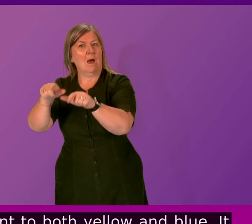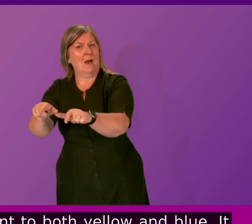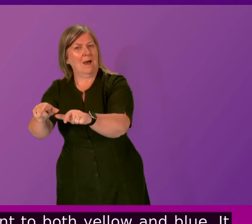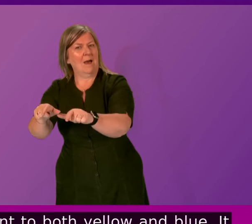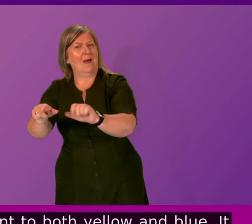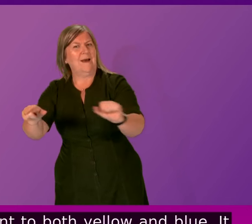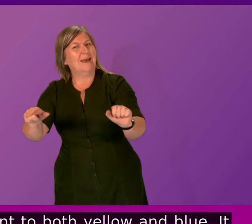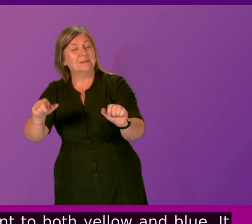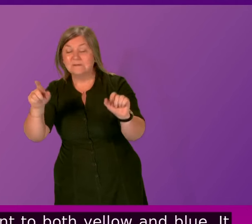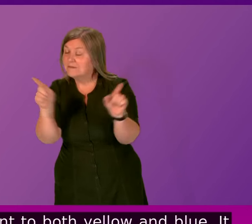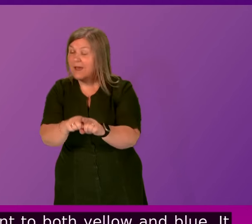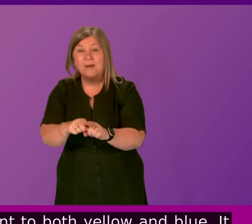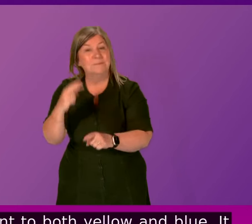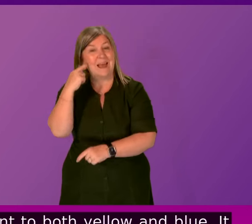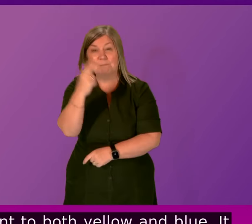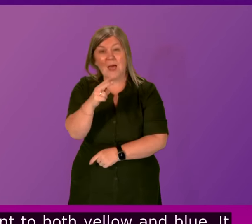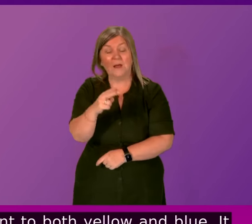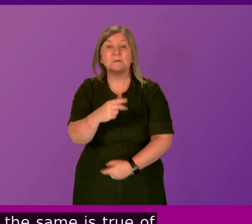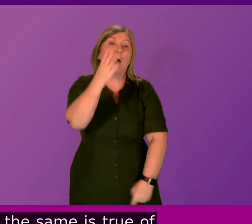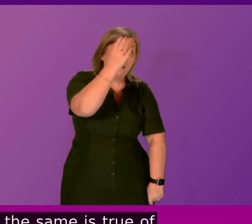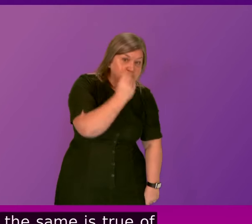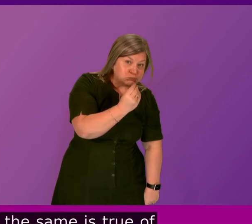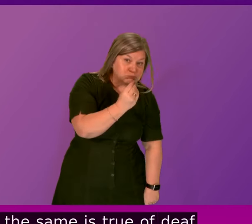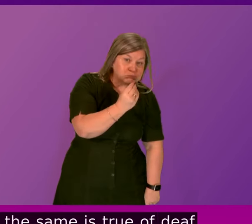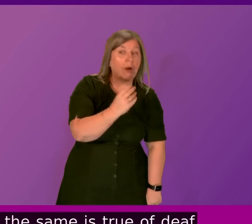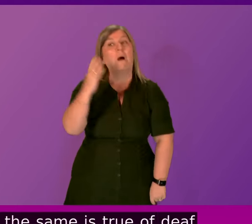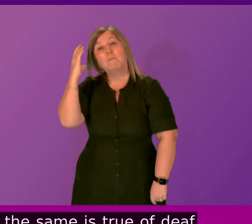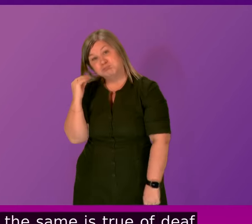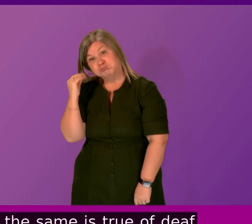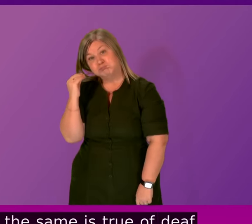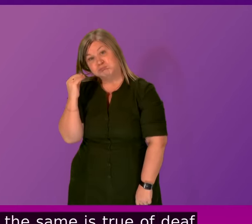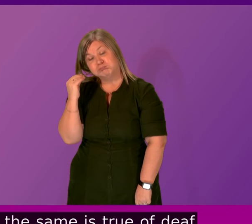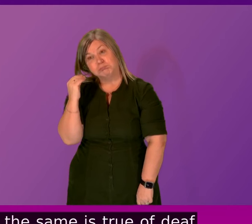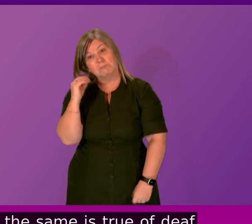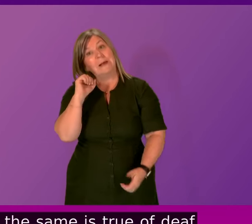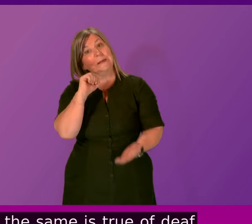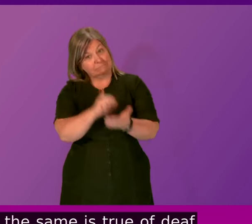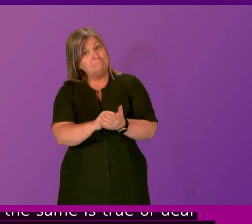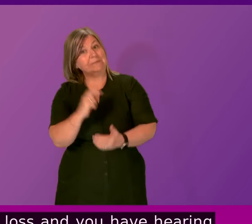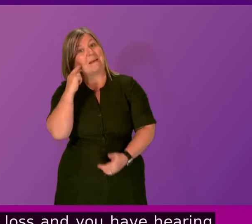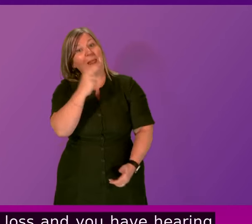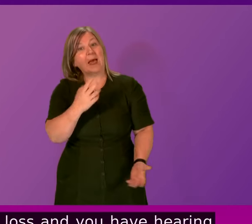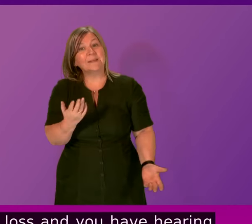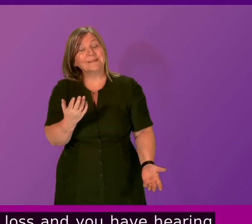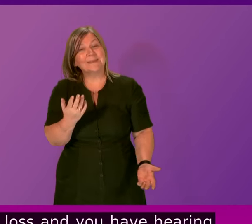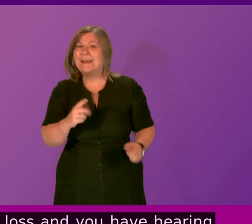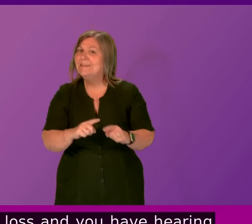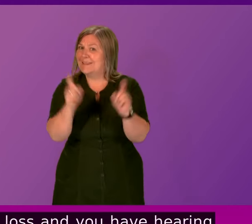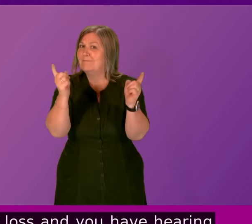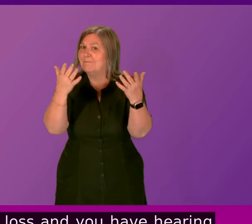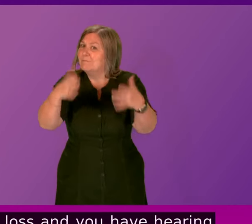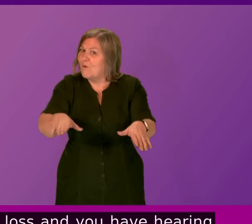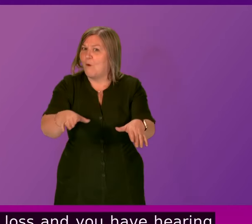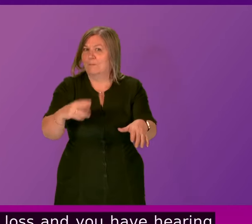true of deafblindness. If you have sight loss and you have hearing loss, then you are deafblind, which is a completely